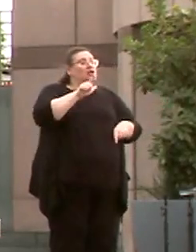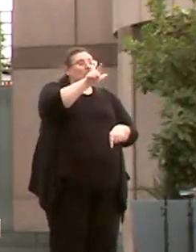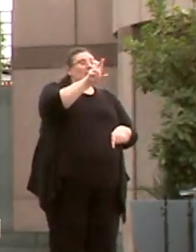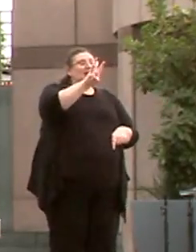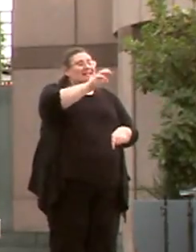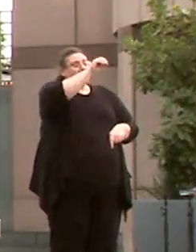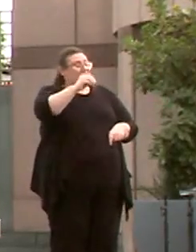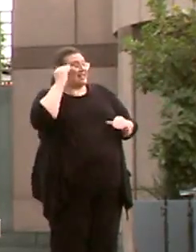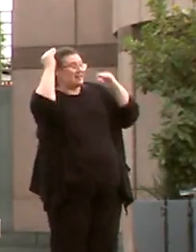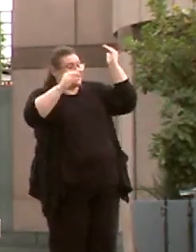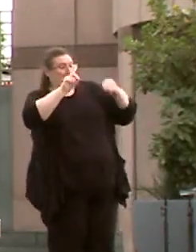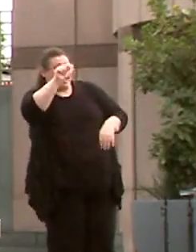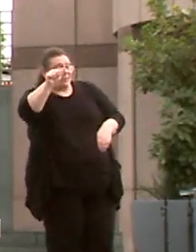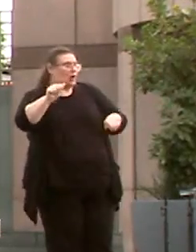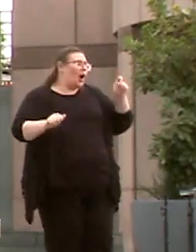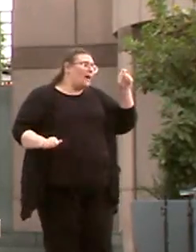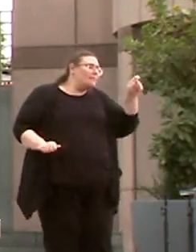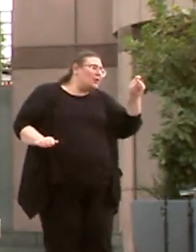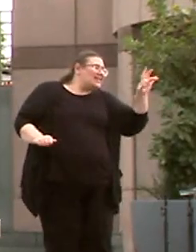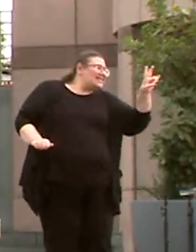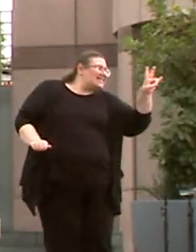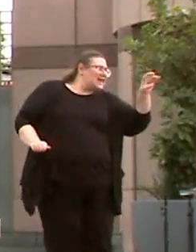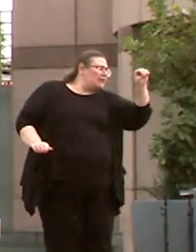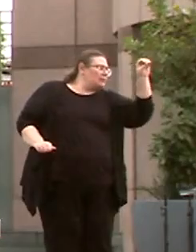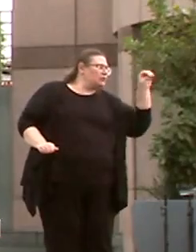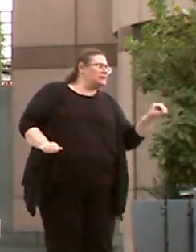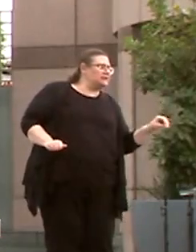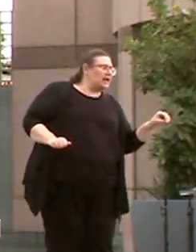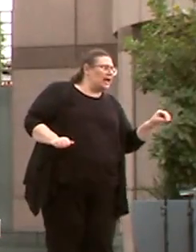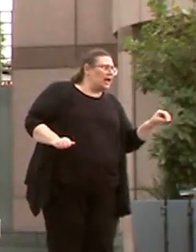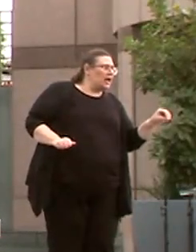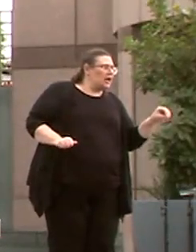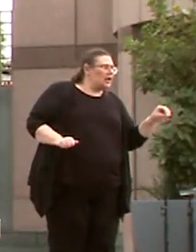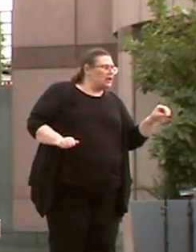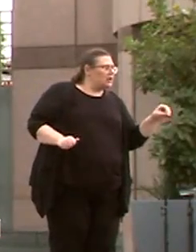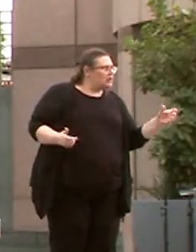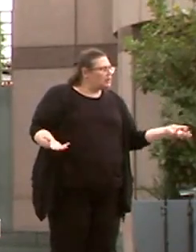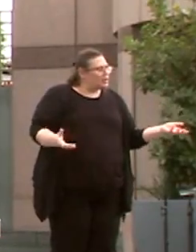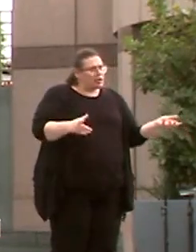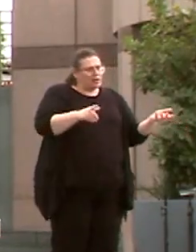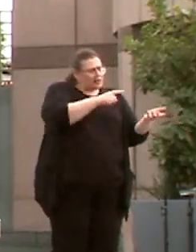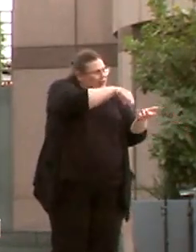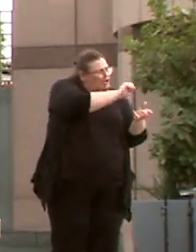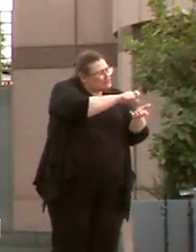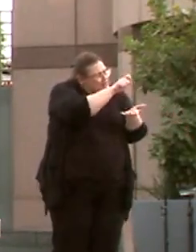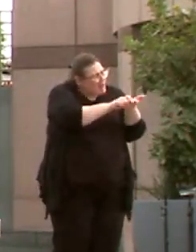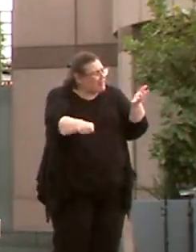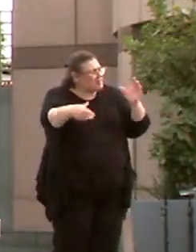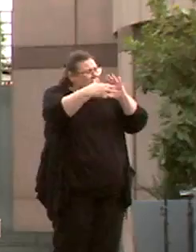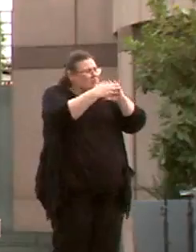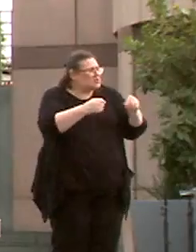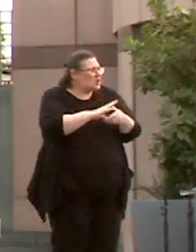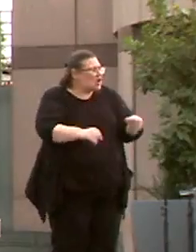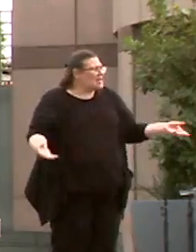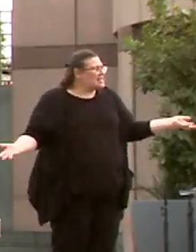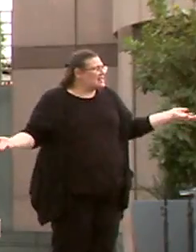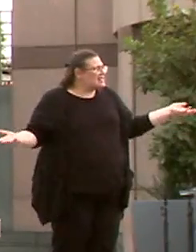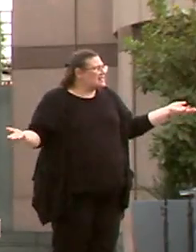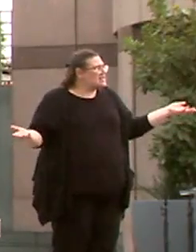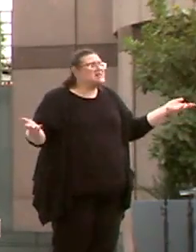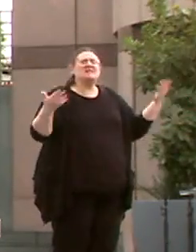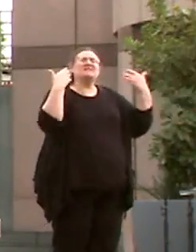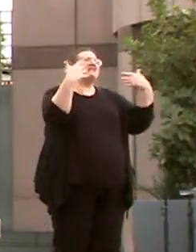being disabled and only 0.7% of writers who could write these stories, that is such